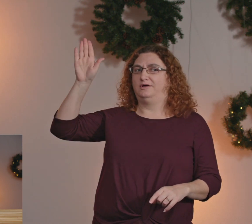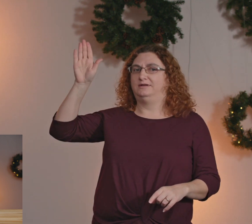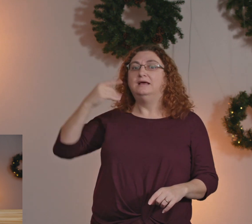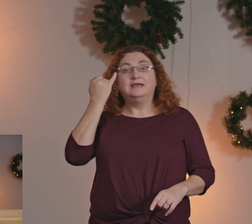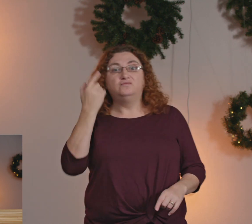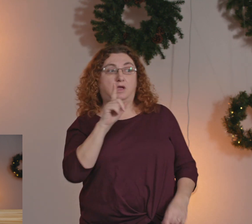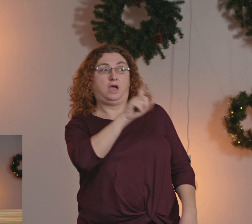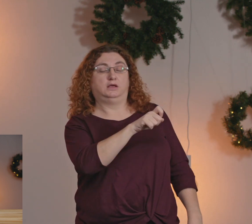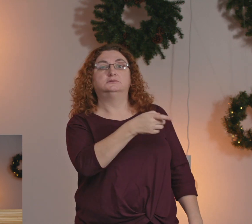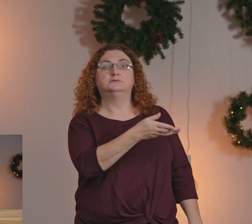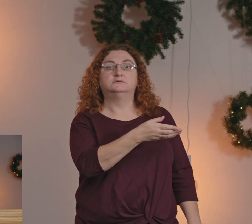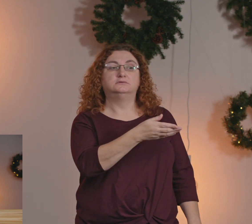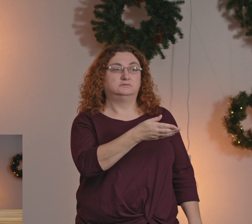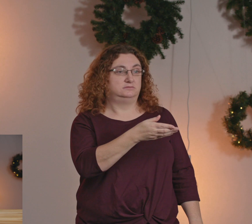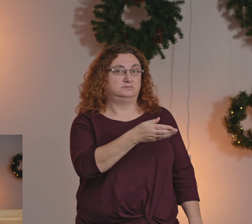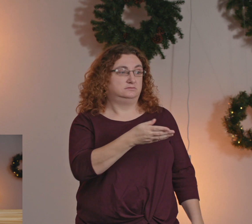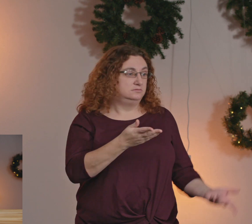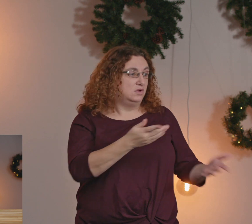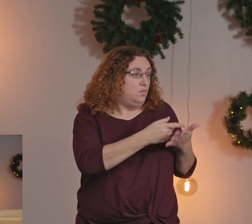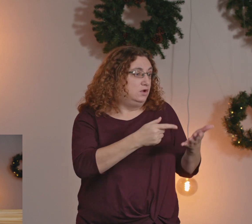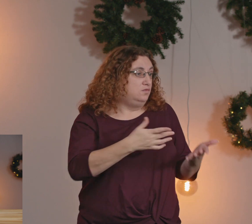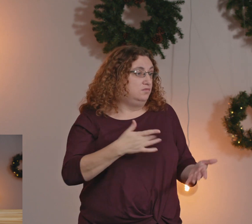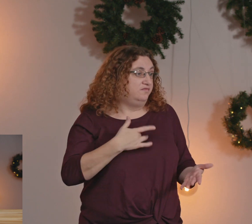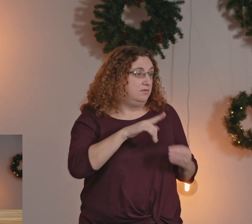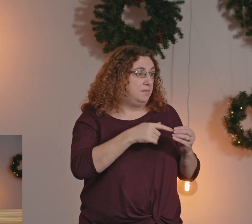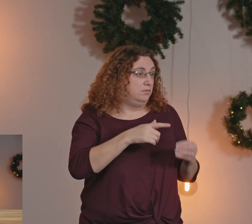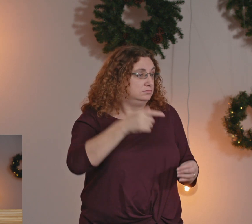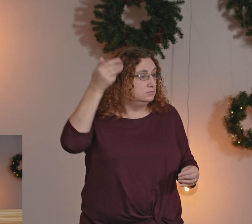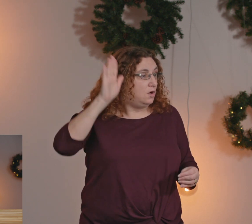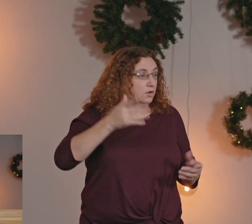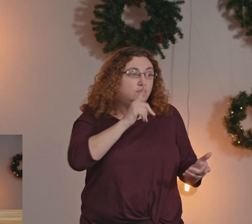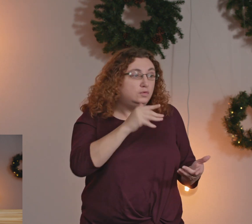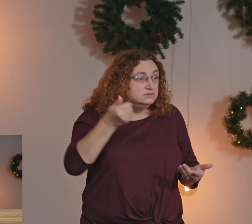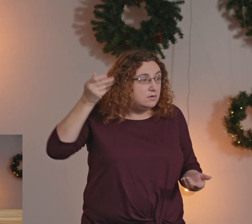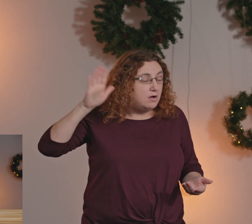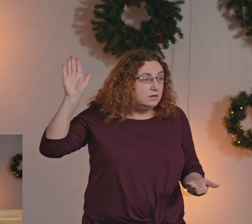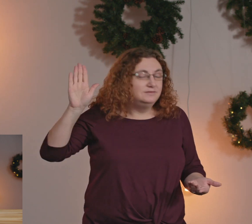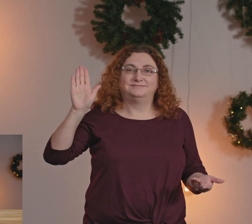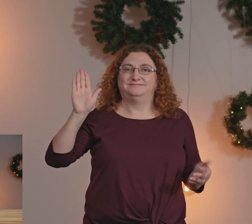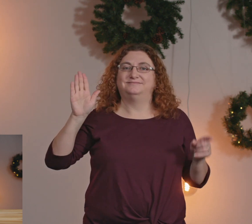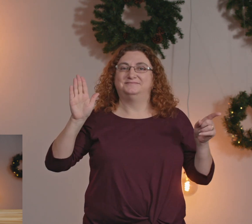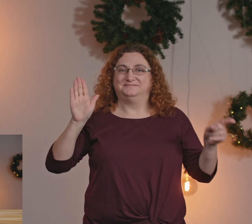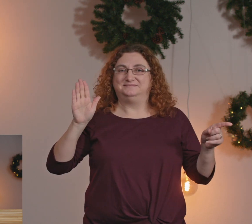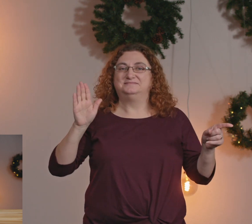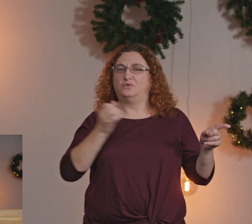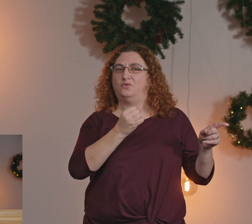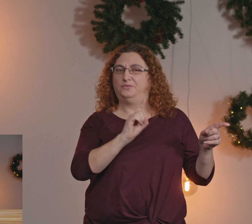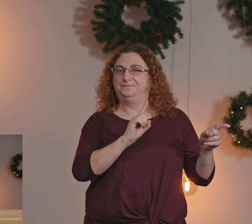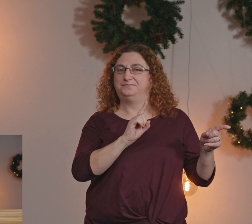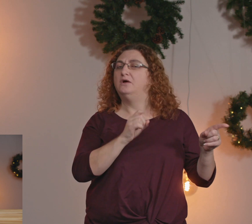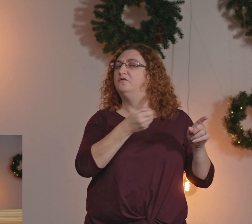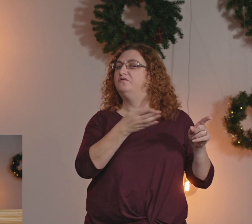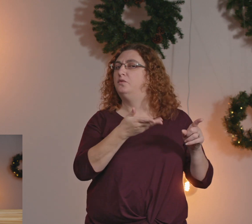Zechariah his testimony about the Lord, what would he say? So there's a couple things, I think, that he would